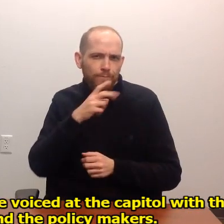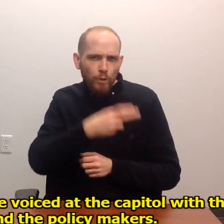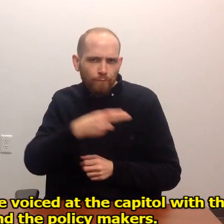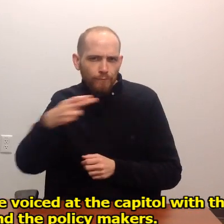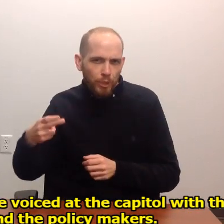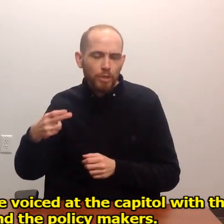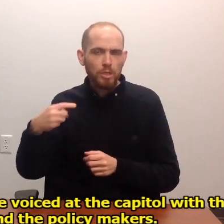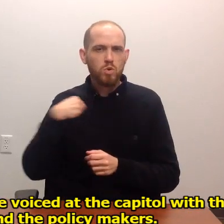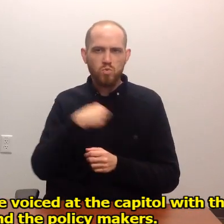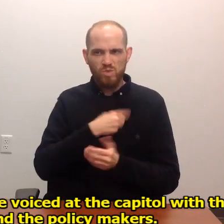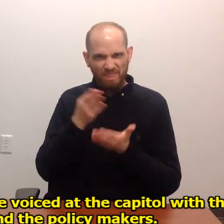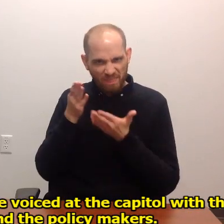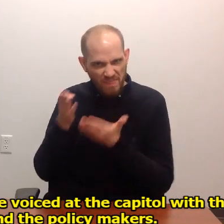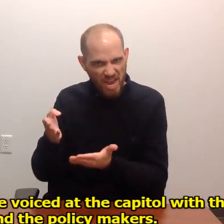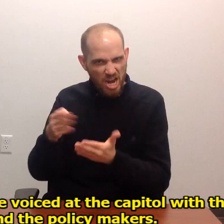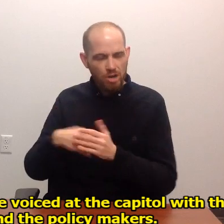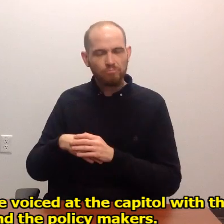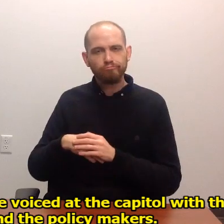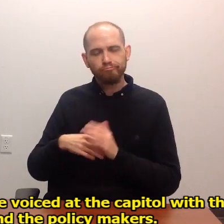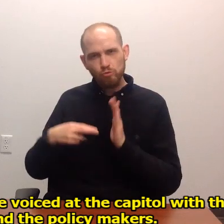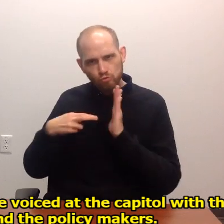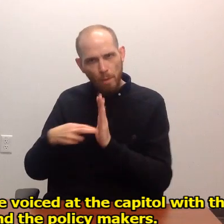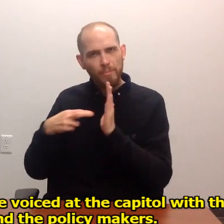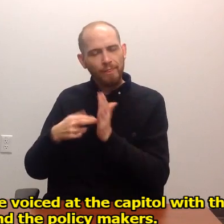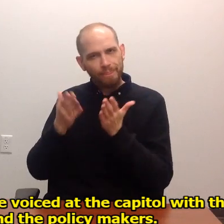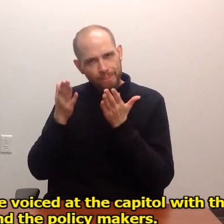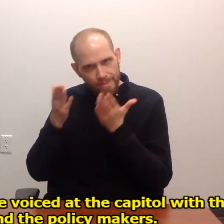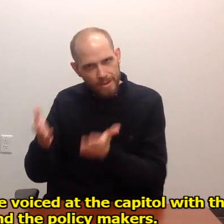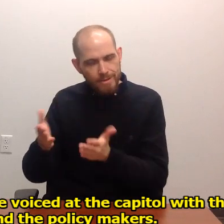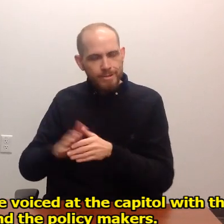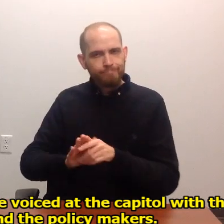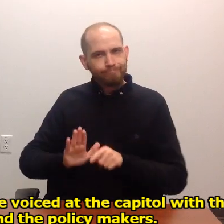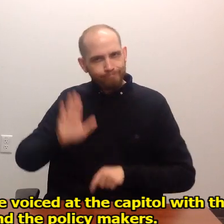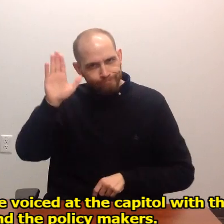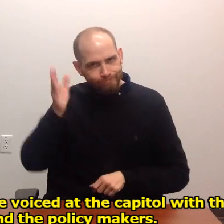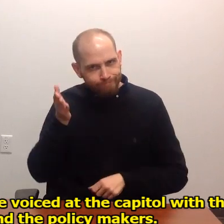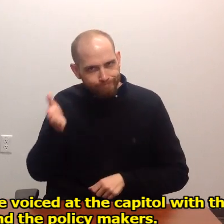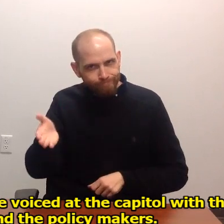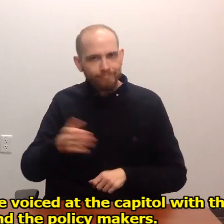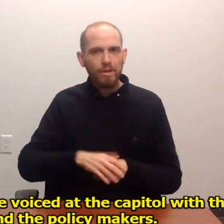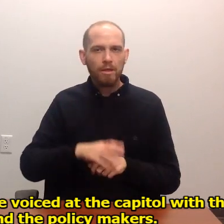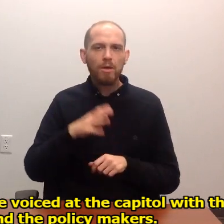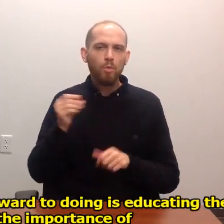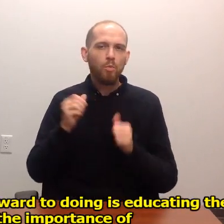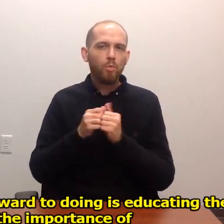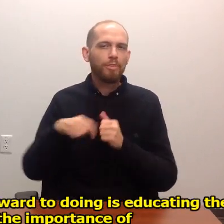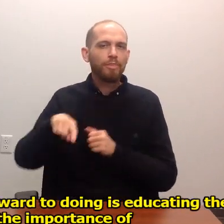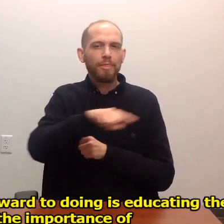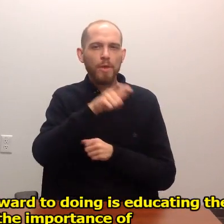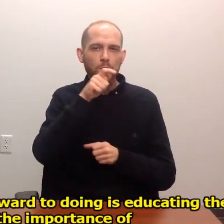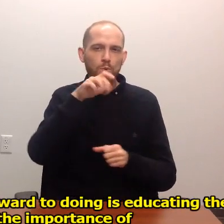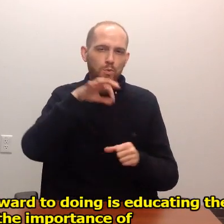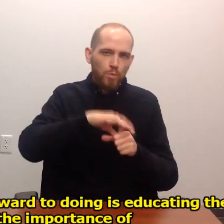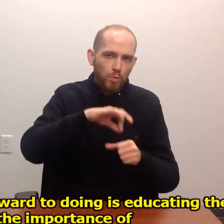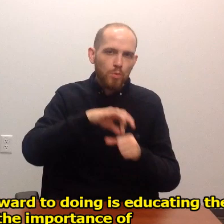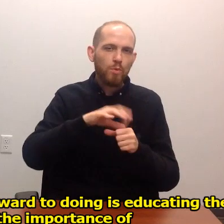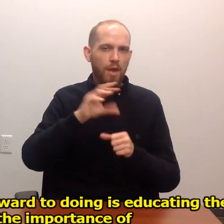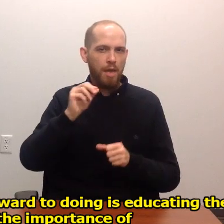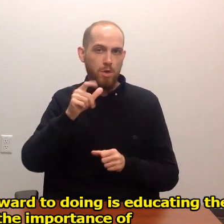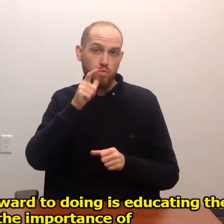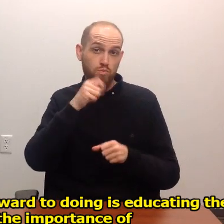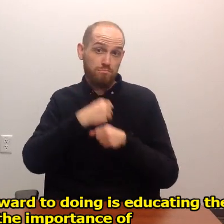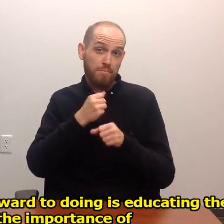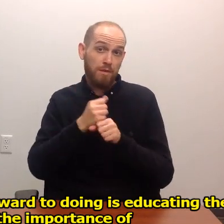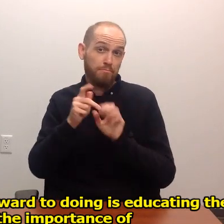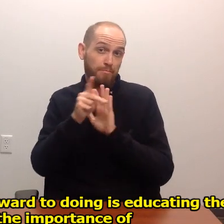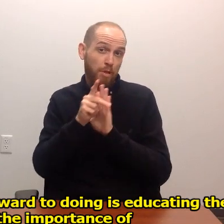voice at the Capitol with the elected officials and the policy makers. Really what I'm